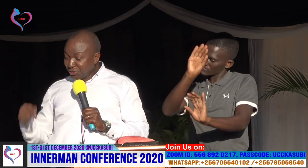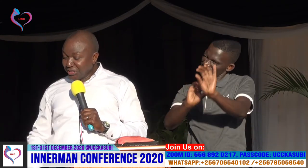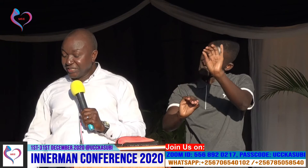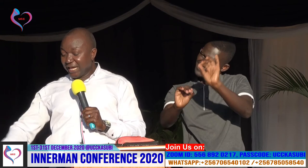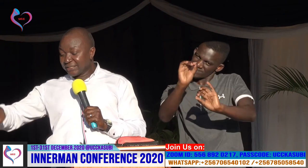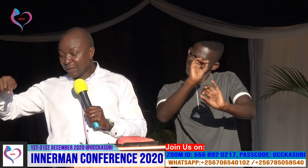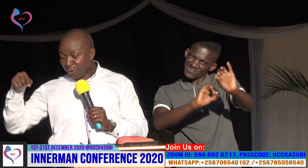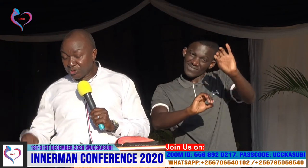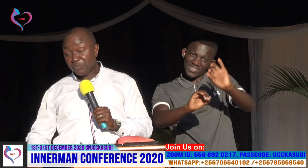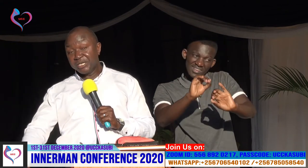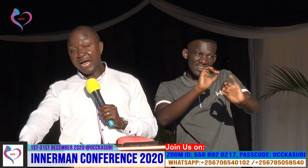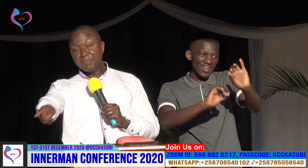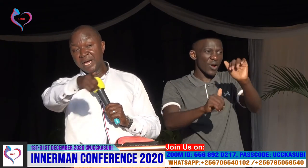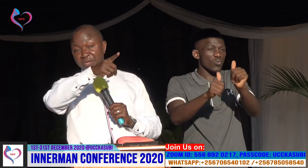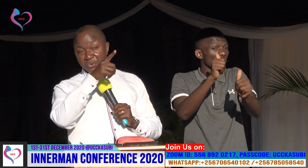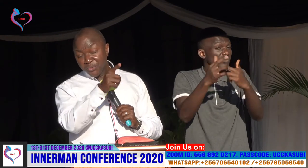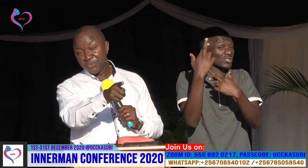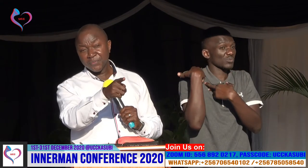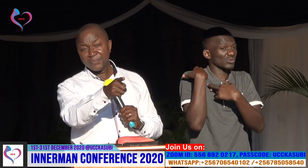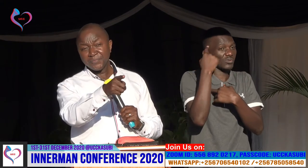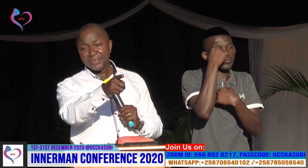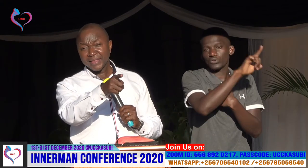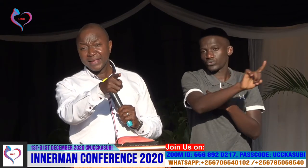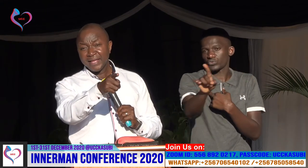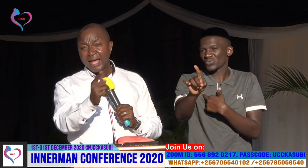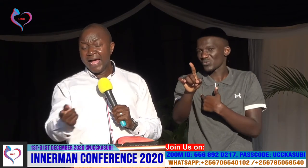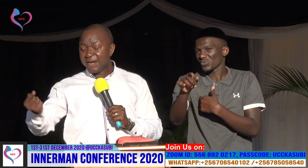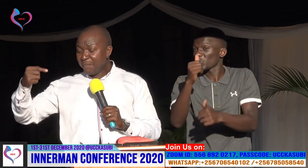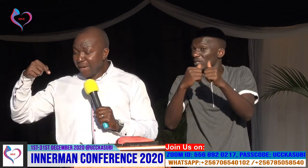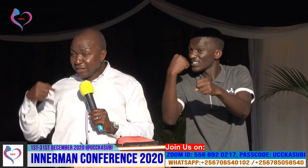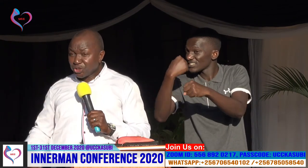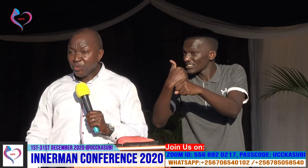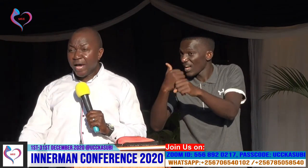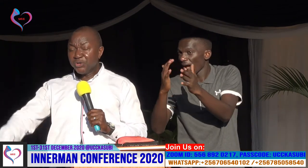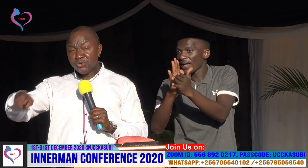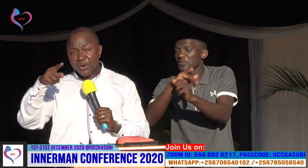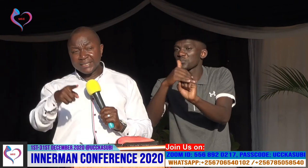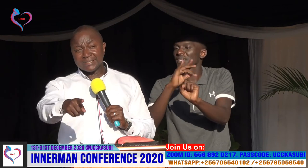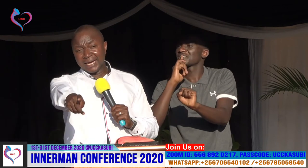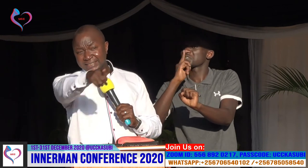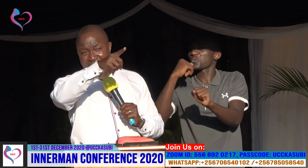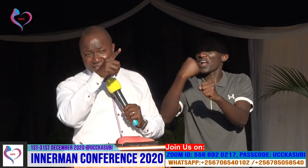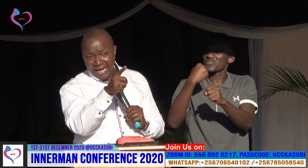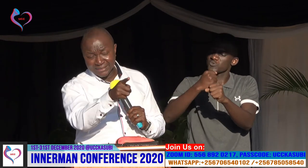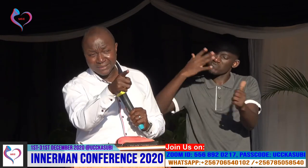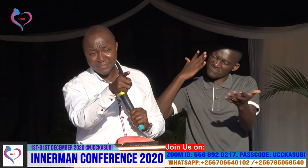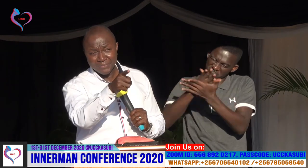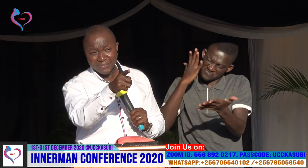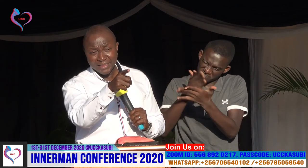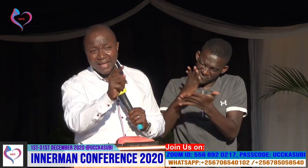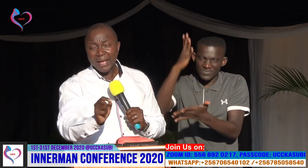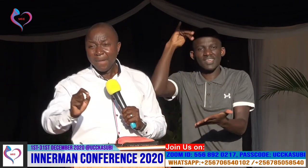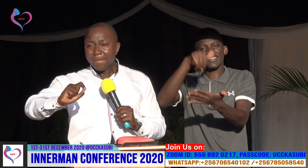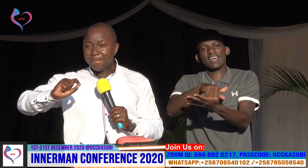the duties that are supposed to be done by you. And make sure you do exactly that.